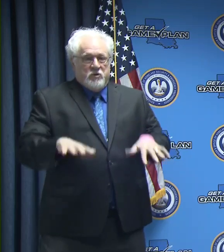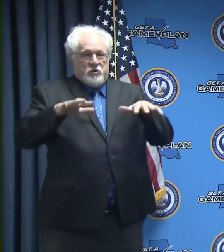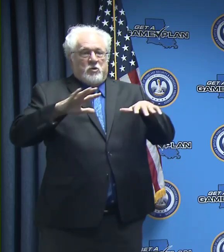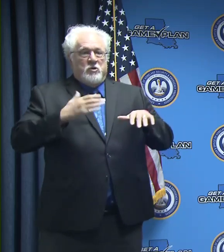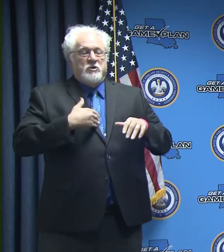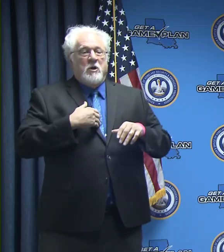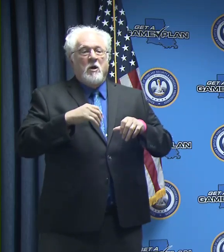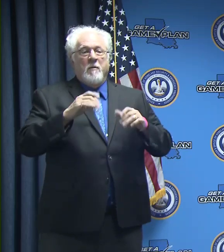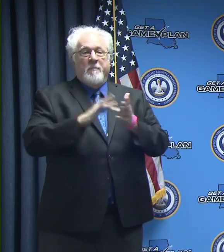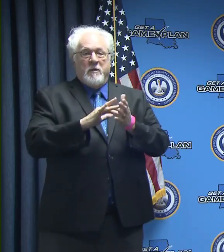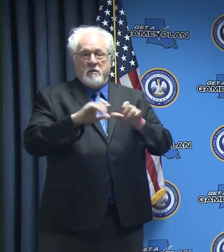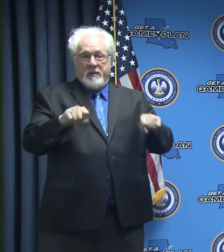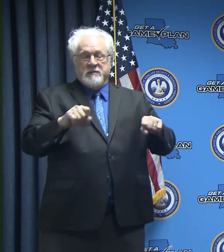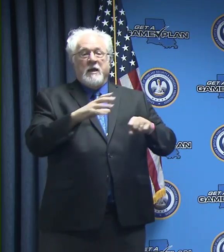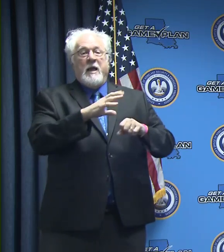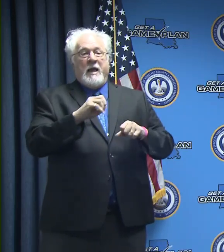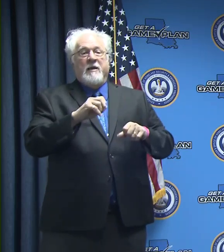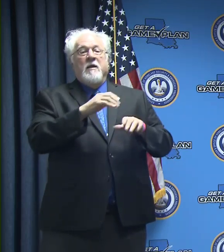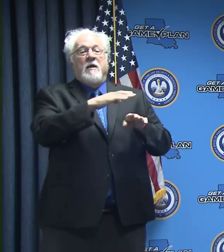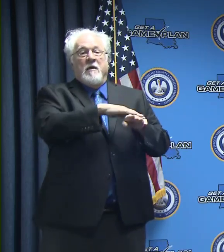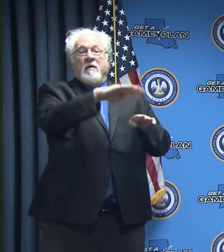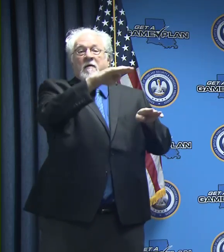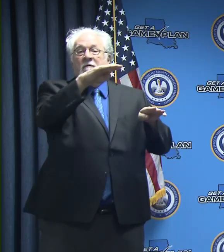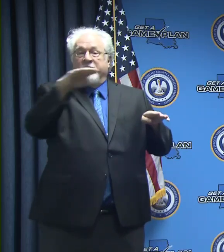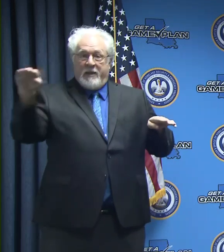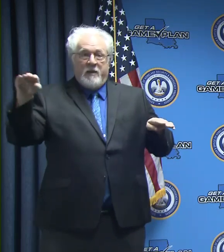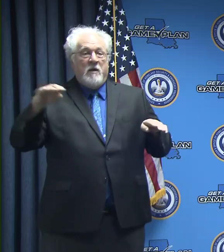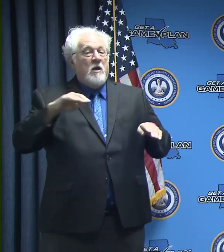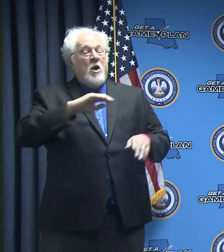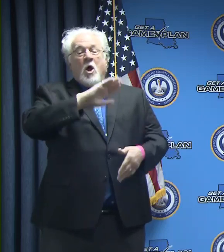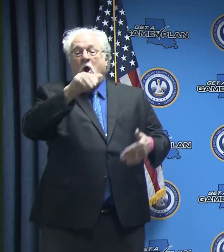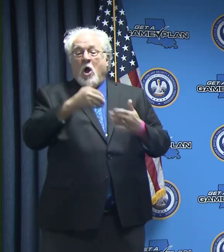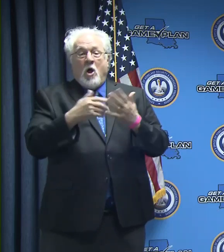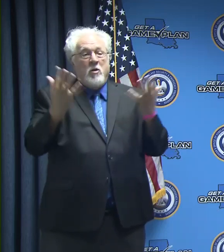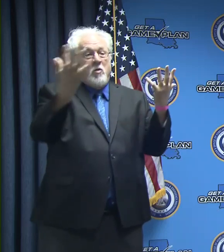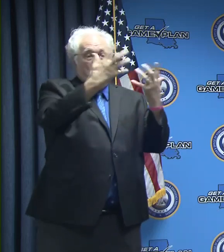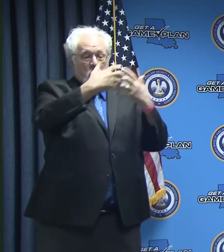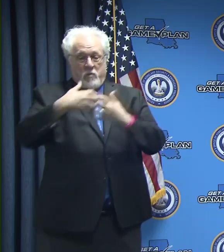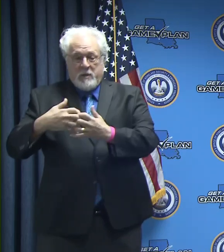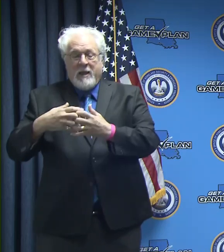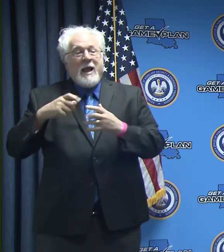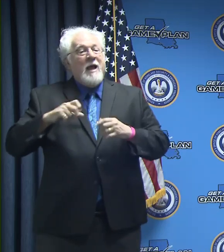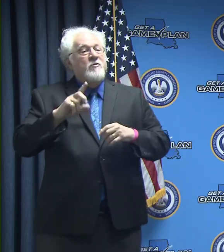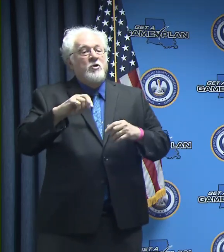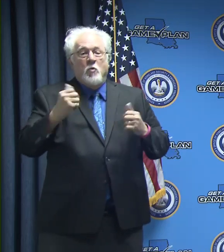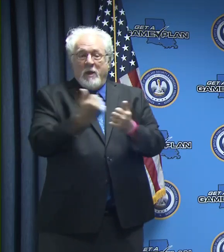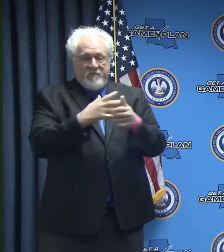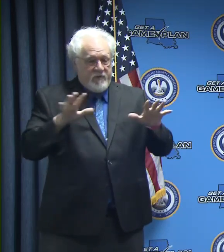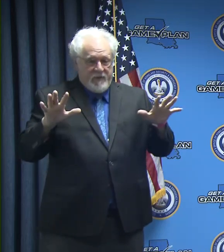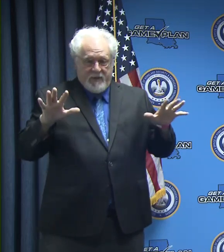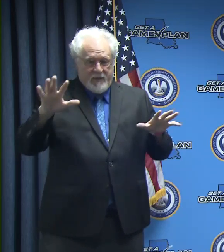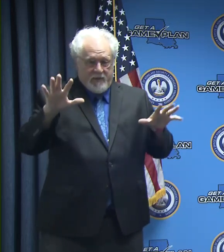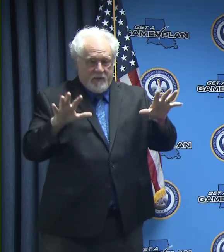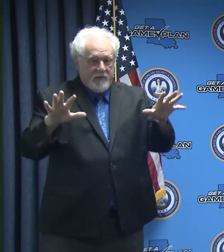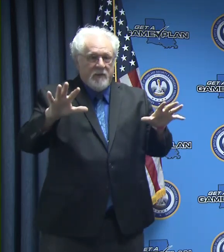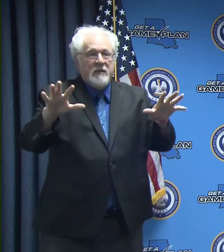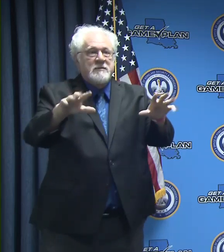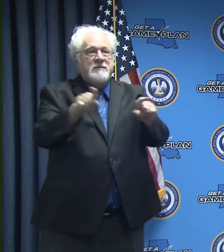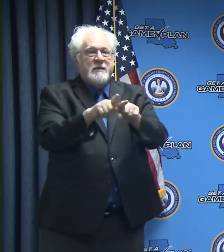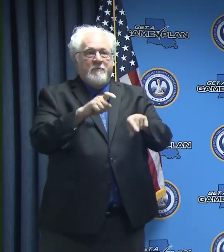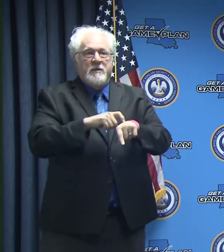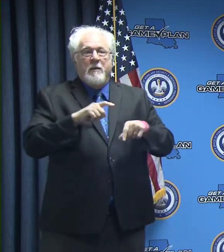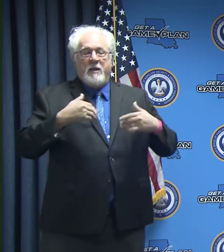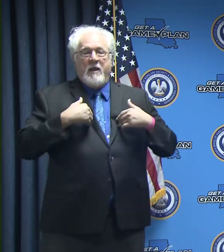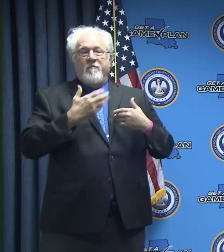capacity and continue to flatten the curve. And all of this stuff works in concert. And so we have to keep doing everything that we've been doing to have the